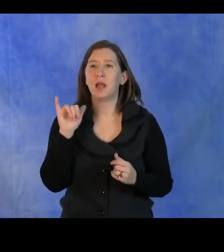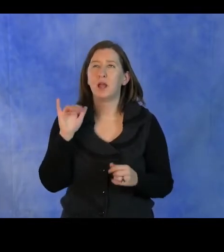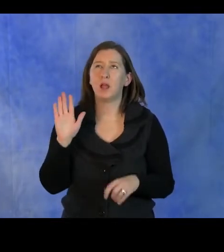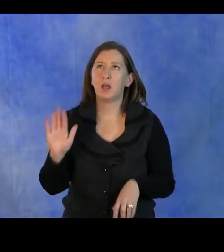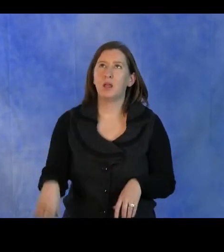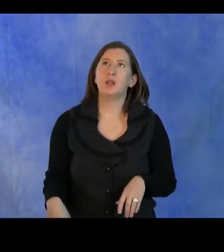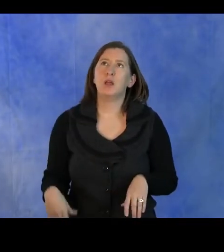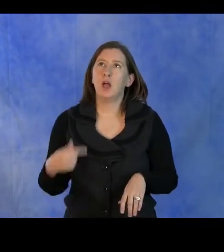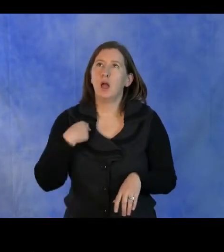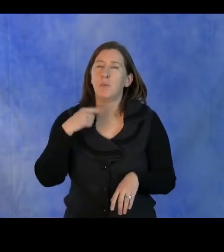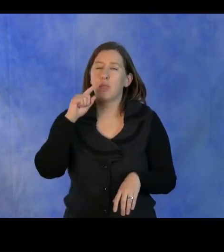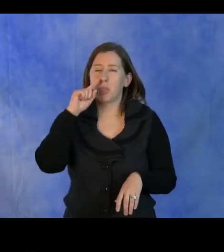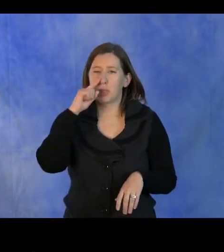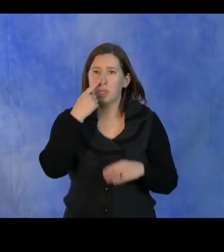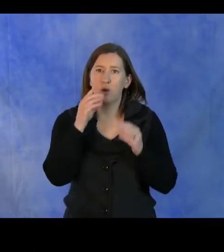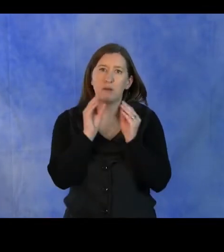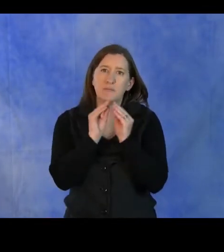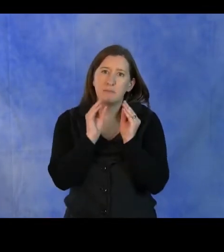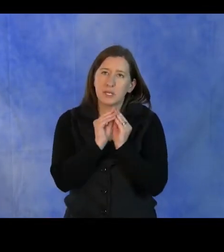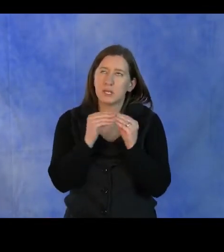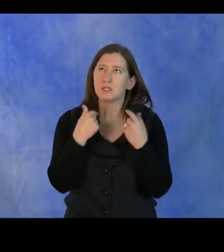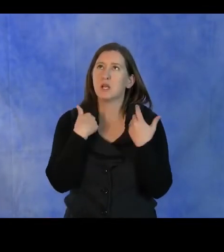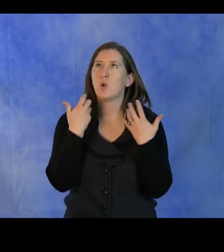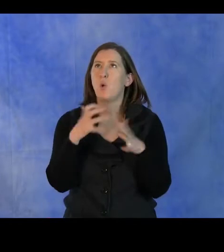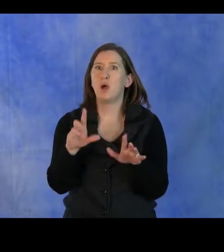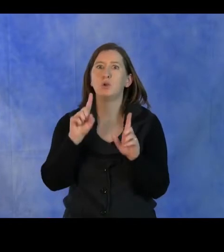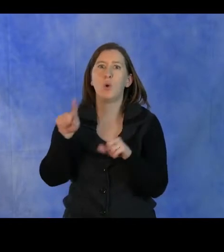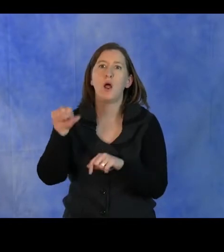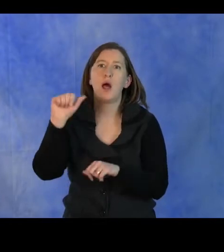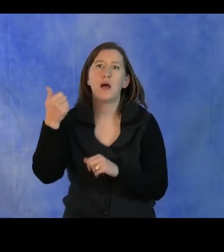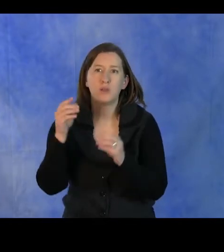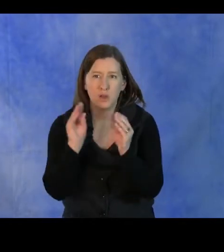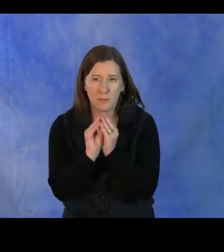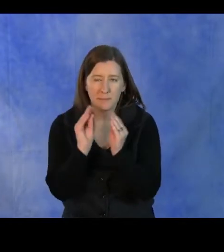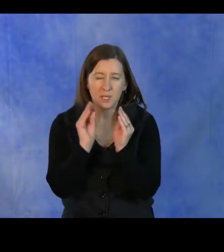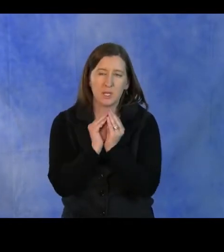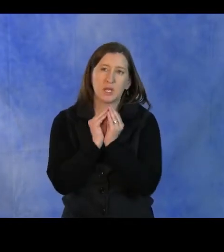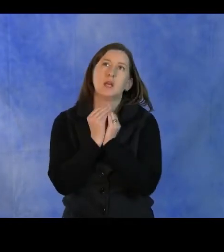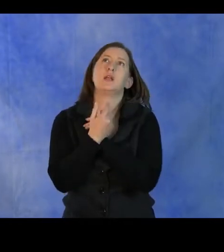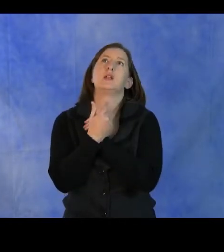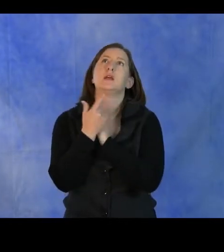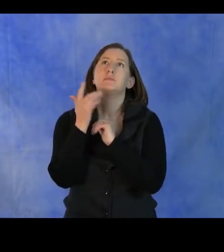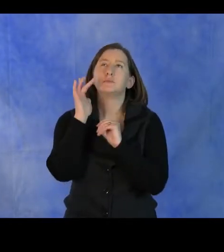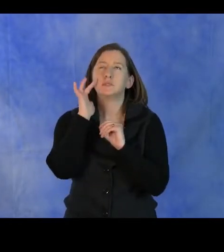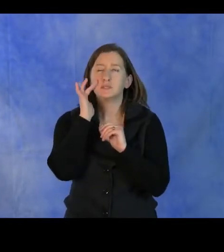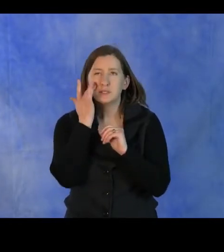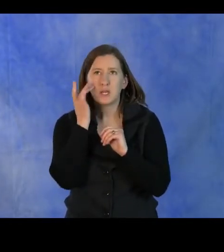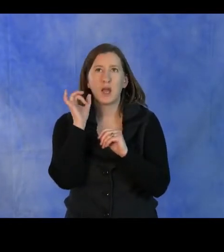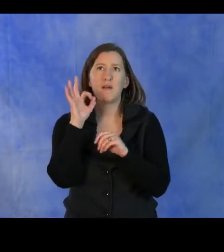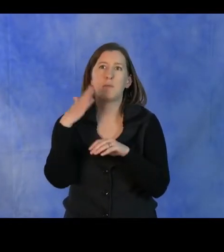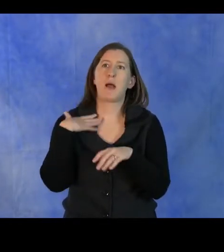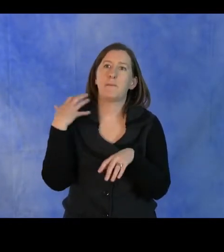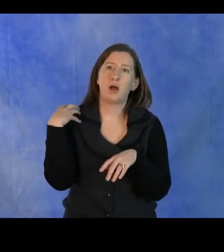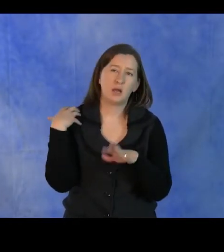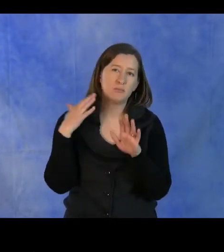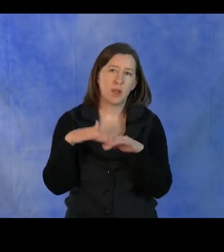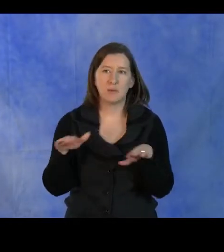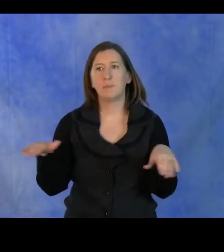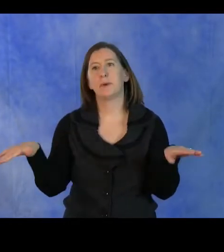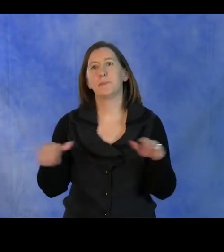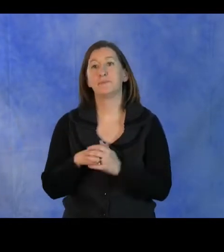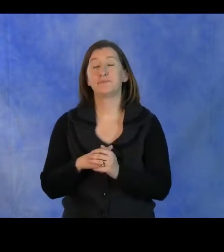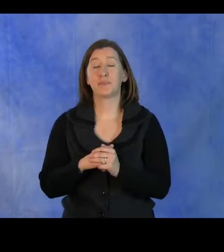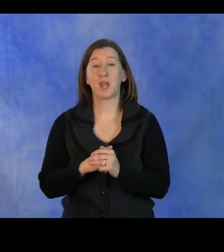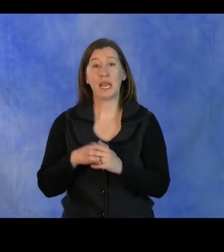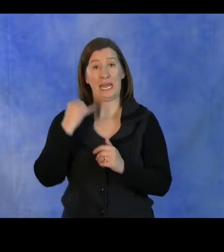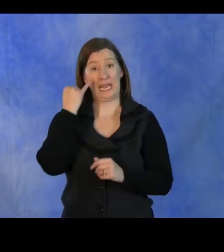Also, you might tell your coworker something like, "Oh, I'm so bored at this meeting. I don't want to go to another meeting. I'm really sick